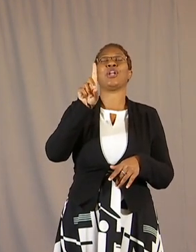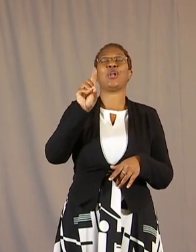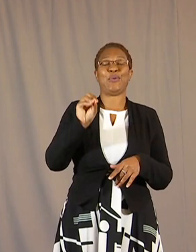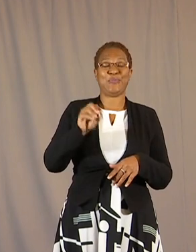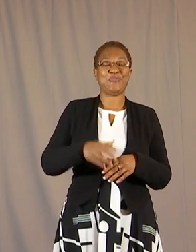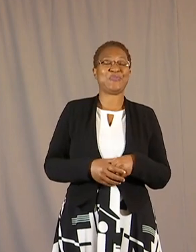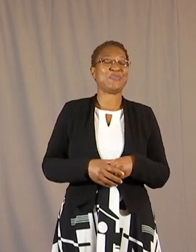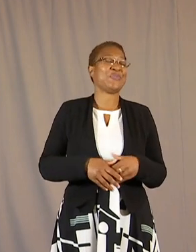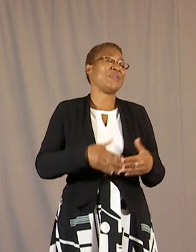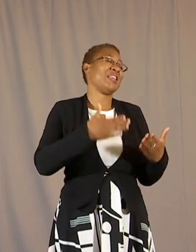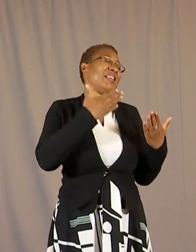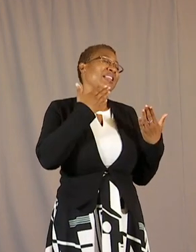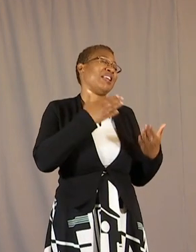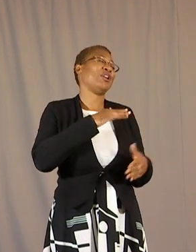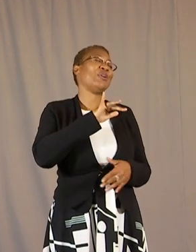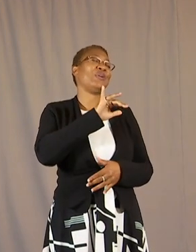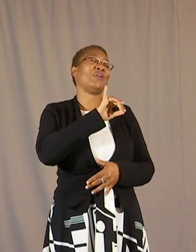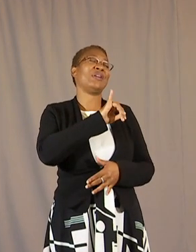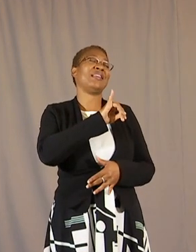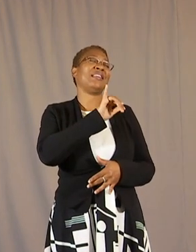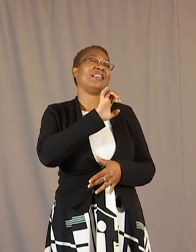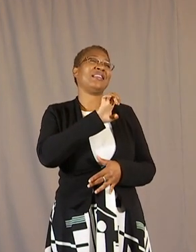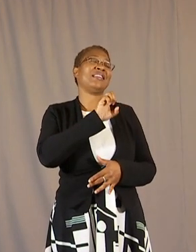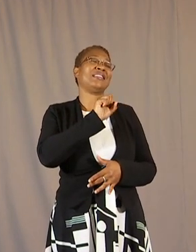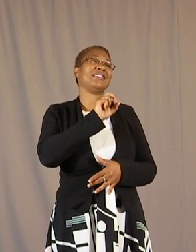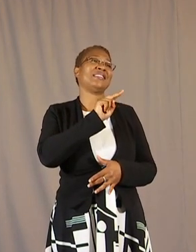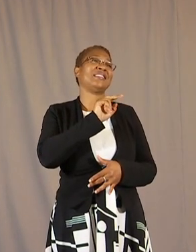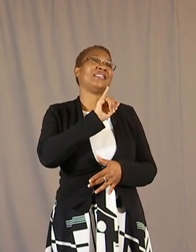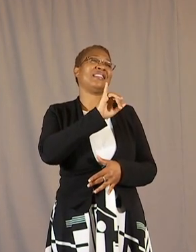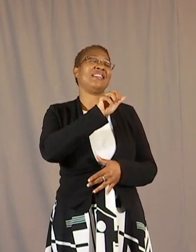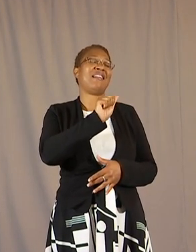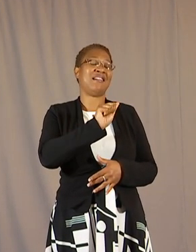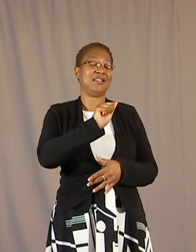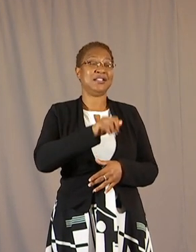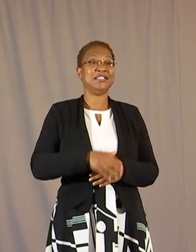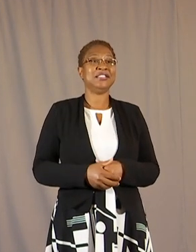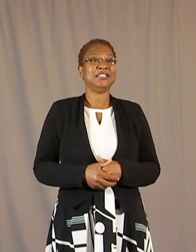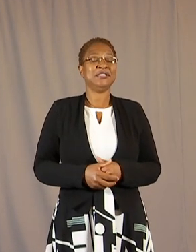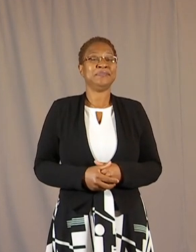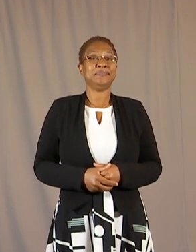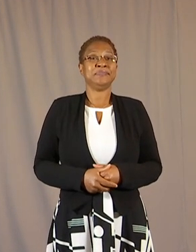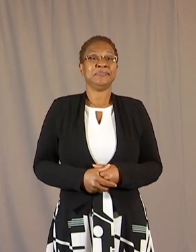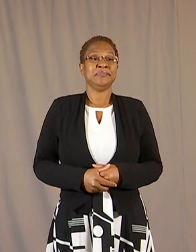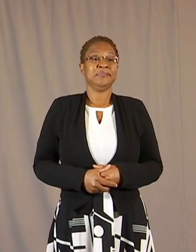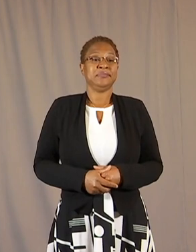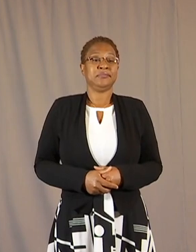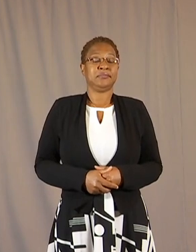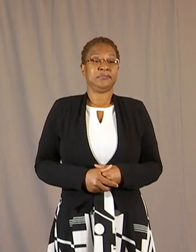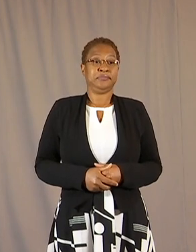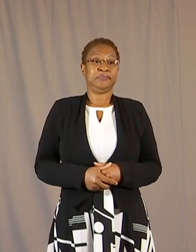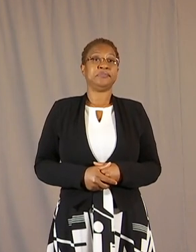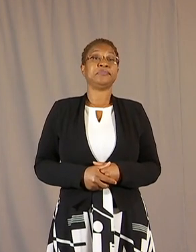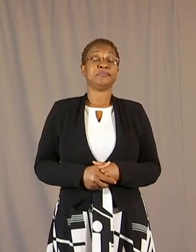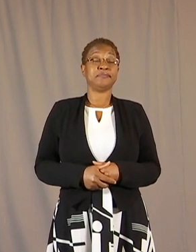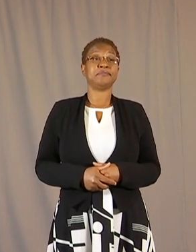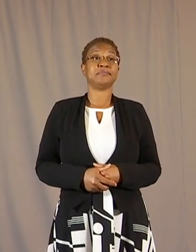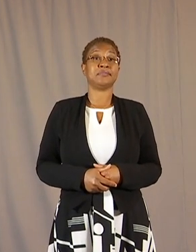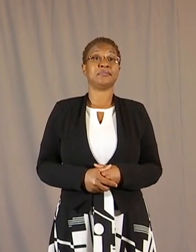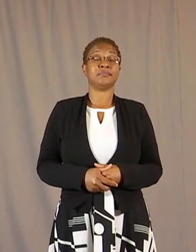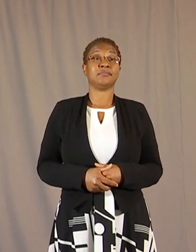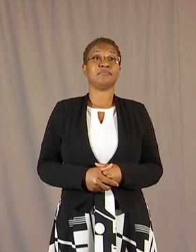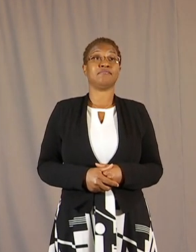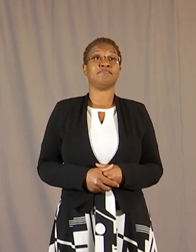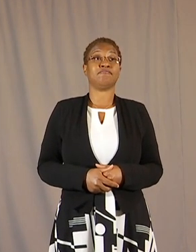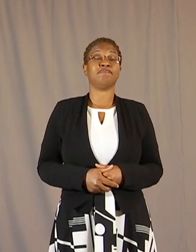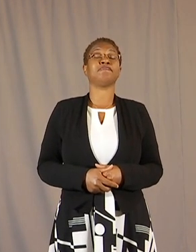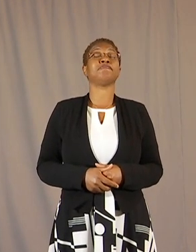Thank you, Yesenia. I will have to say that, you know, as someone who had the opportunity to collaborate